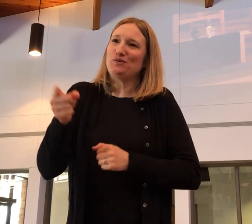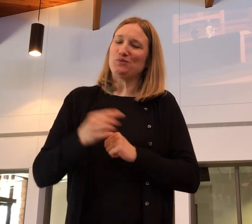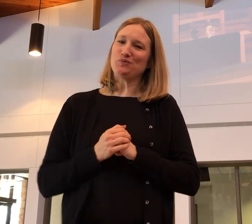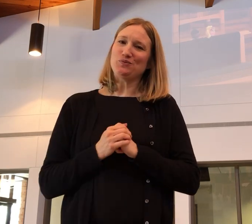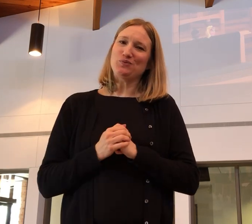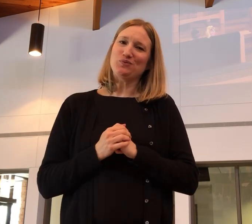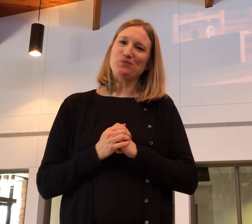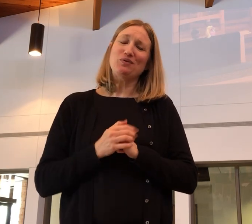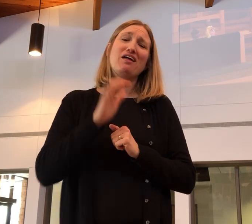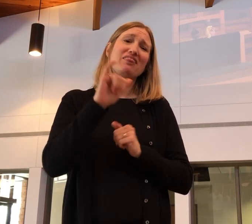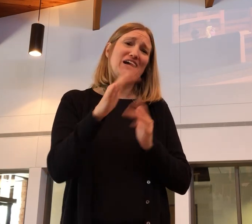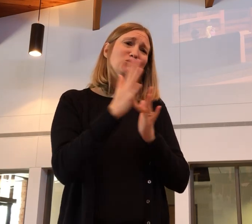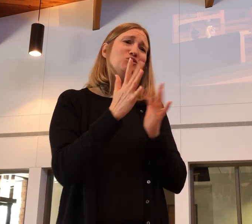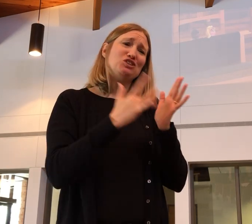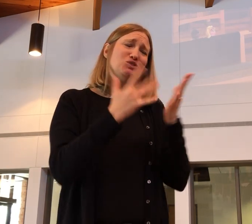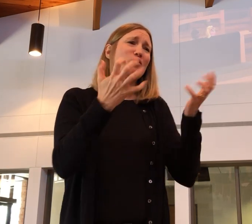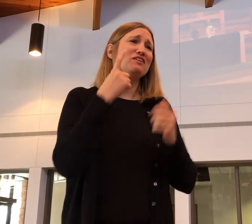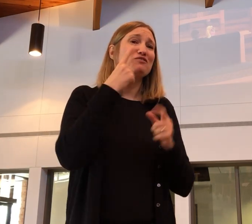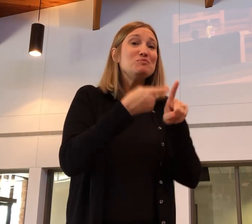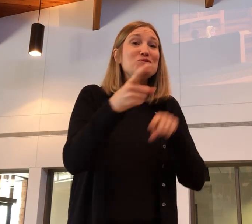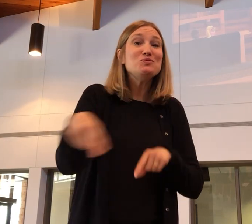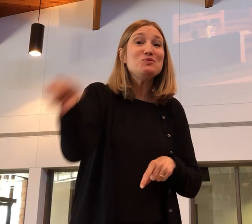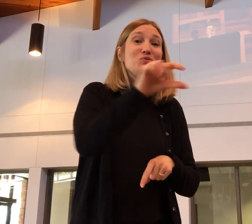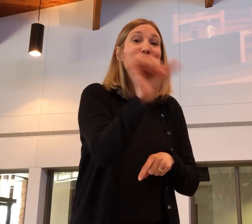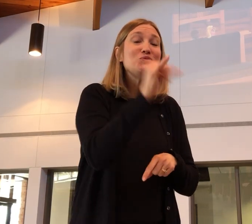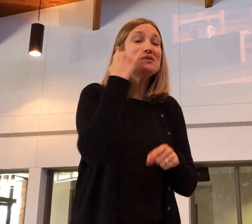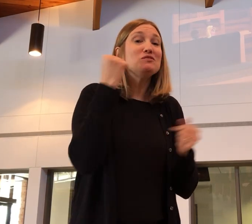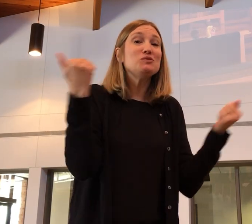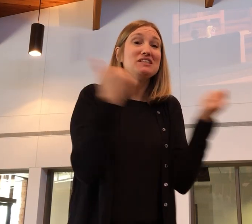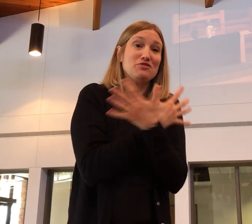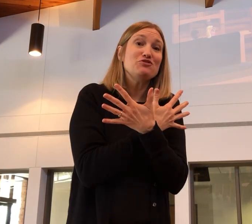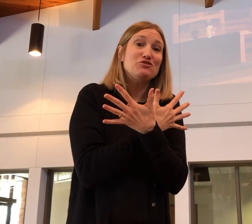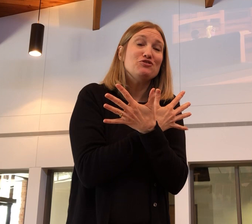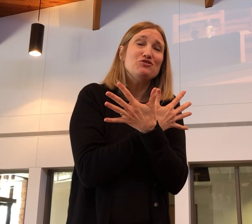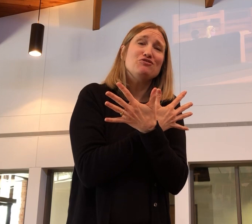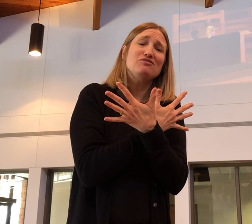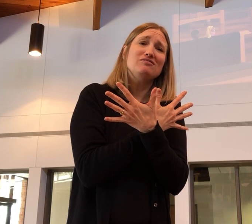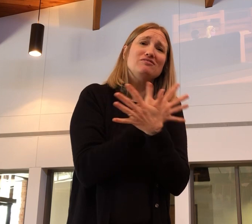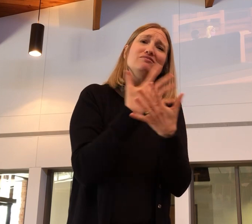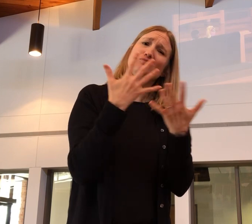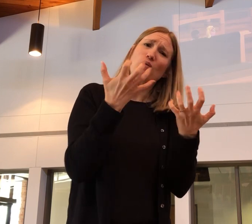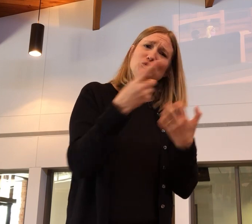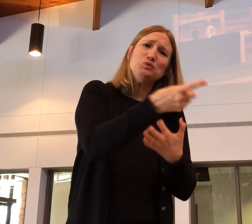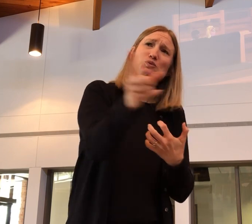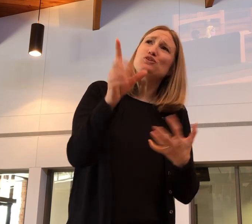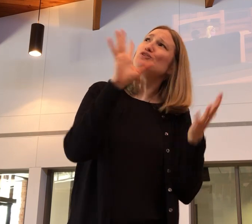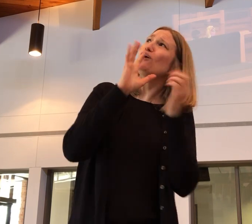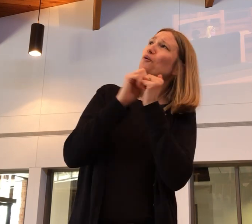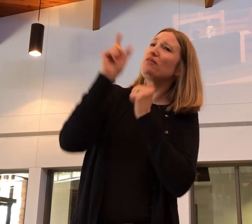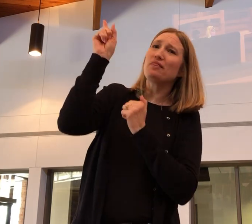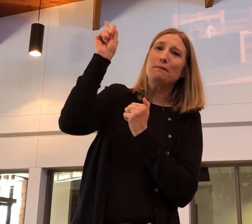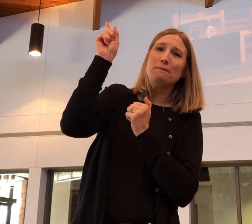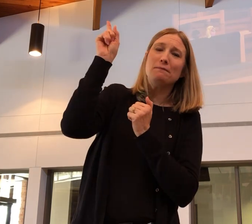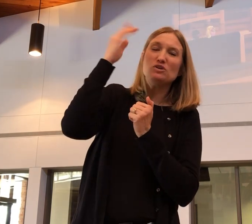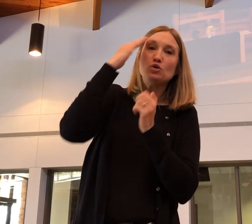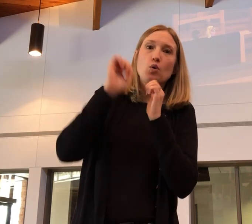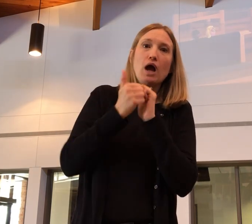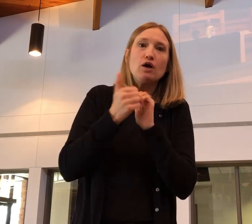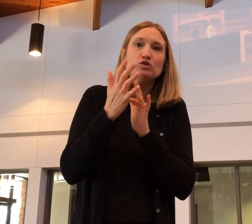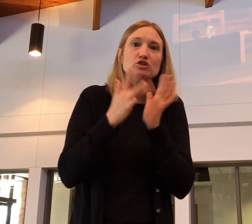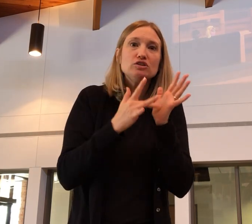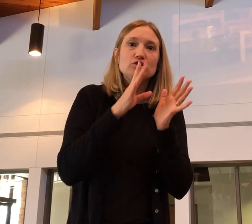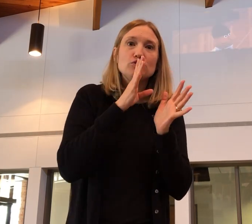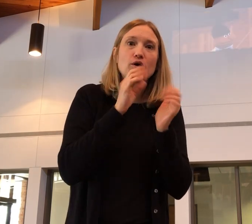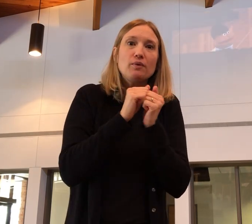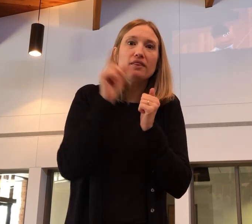what Jesus wants from most from us when we're scared, to talk with him. And do you know how we talk with